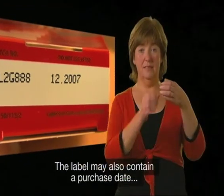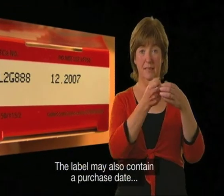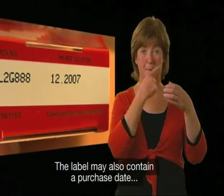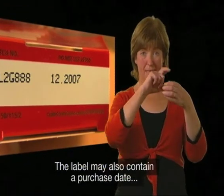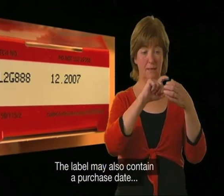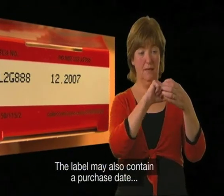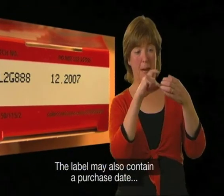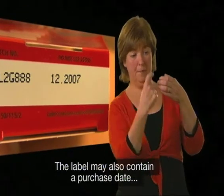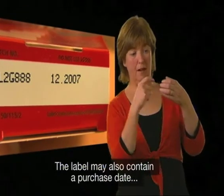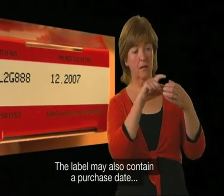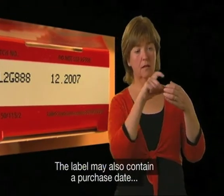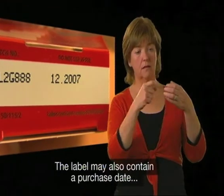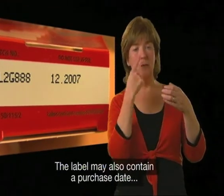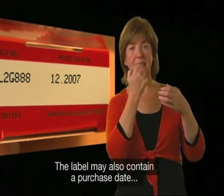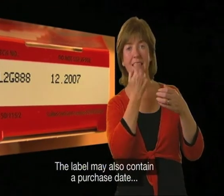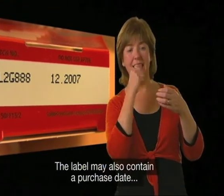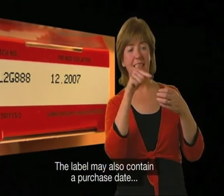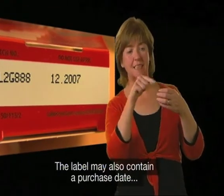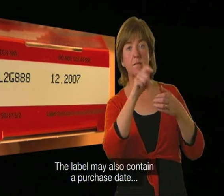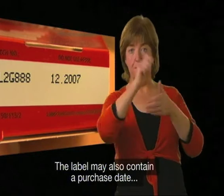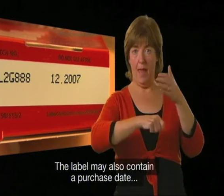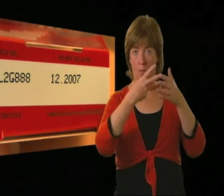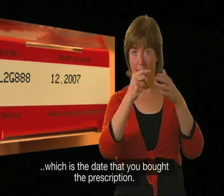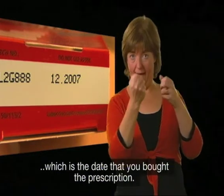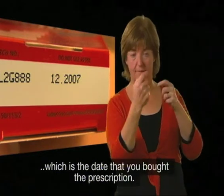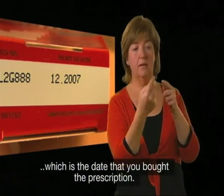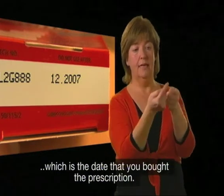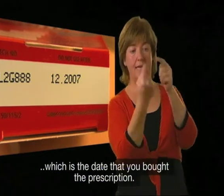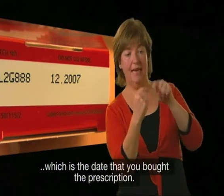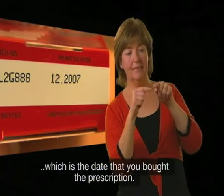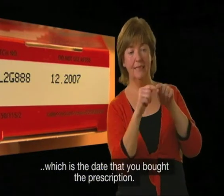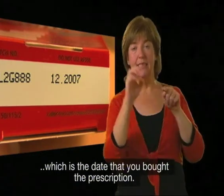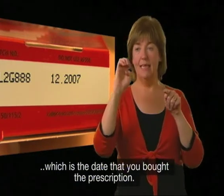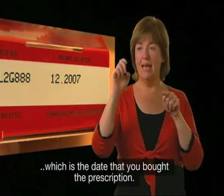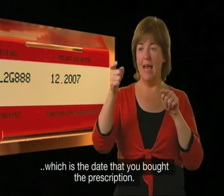The label may also contain a purchase date, which is the date that you bought the prescription.